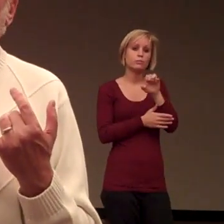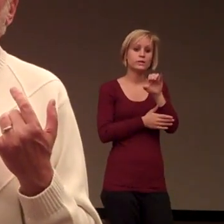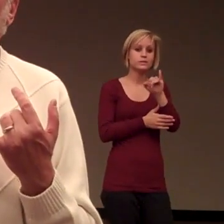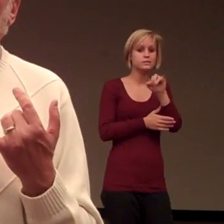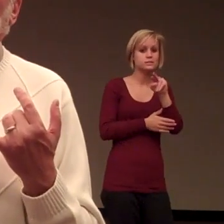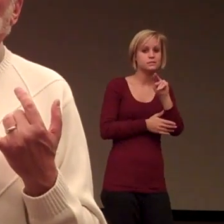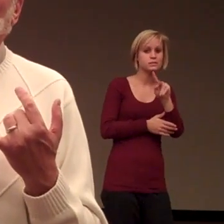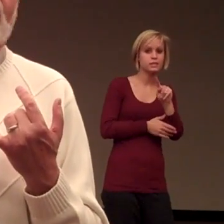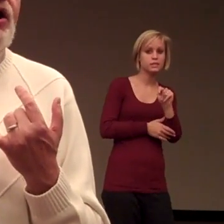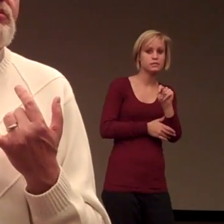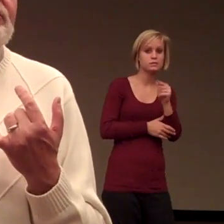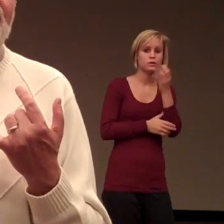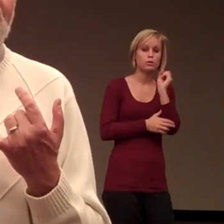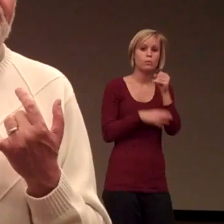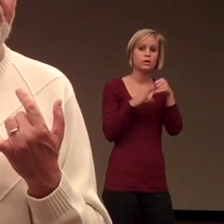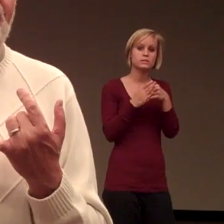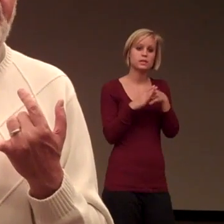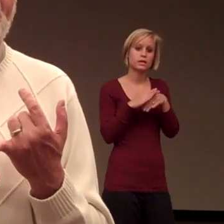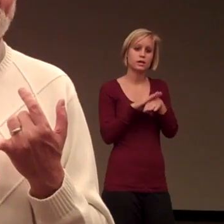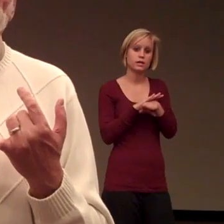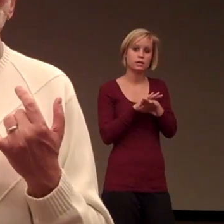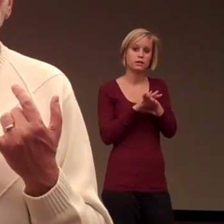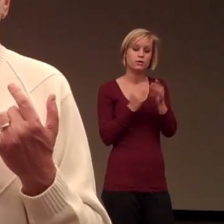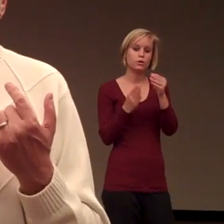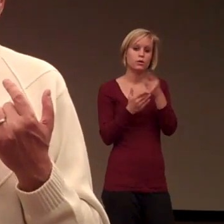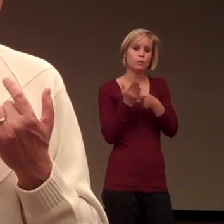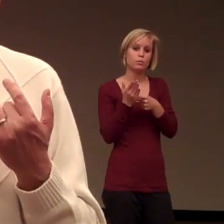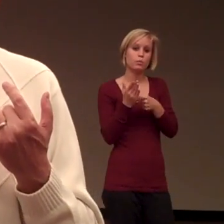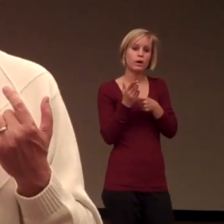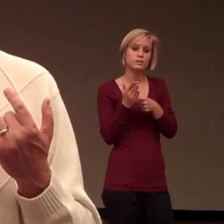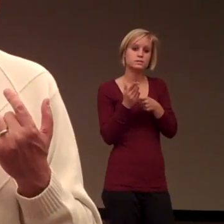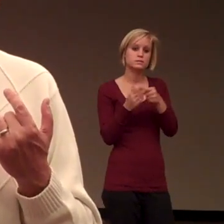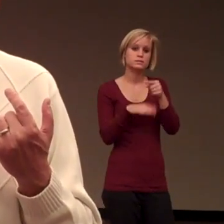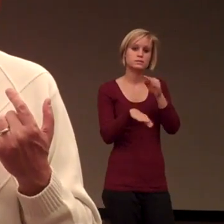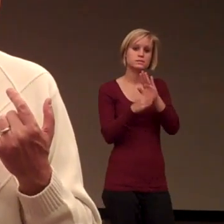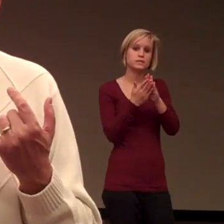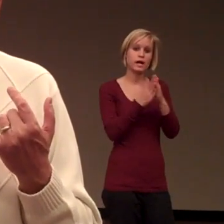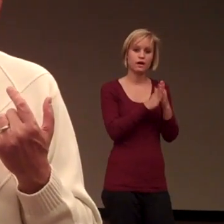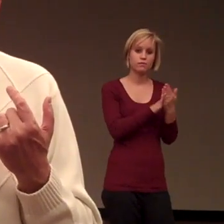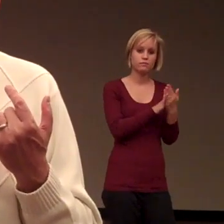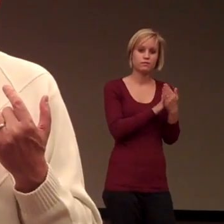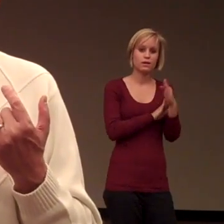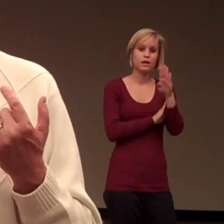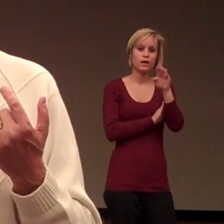town? No? Bethany.